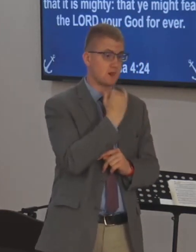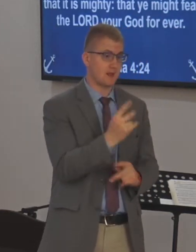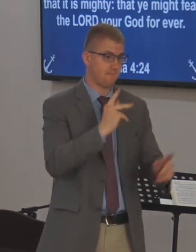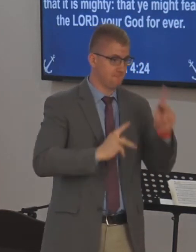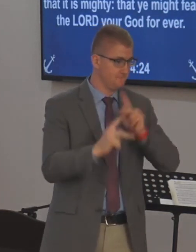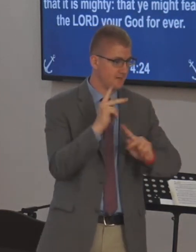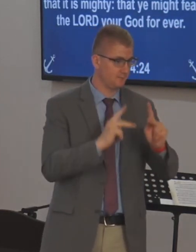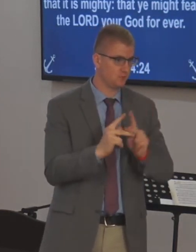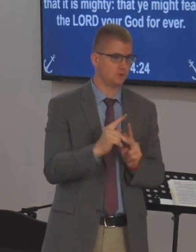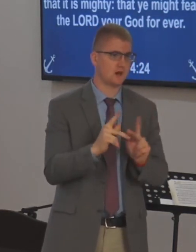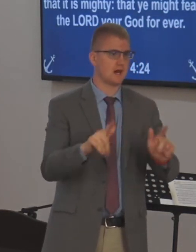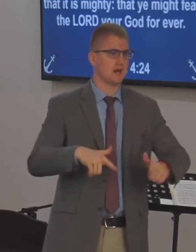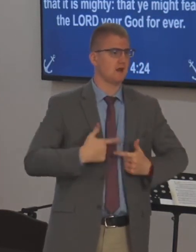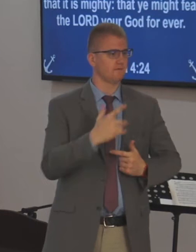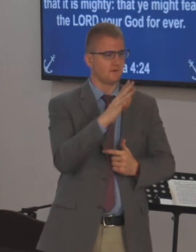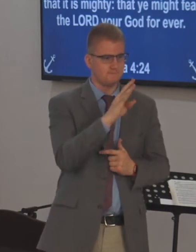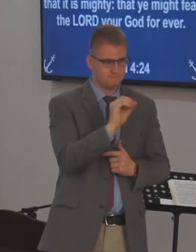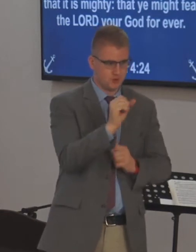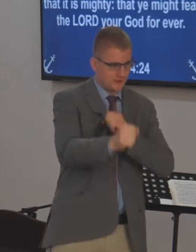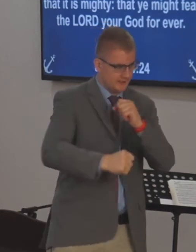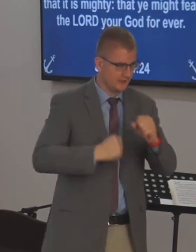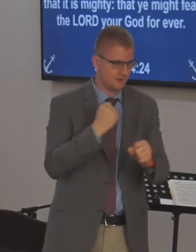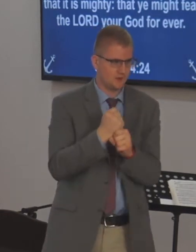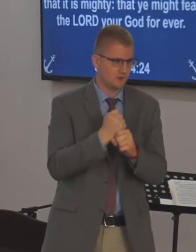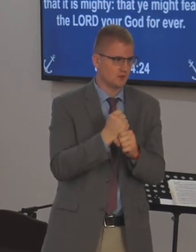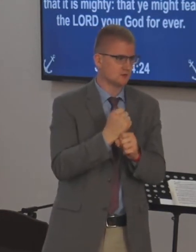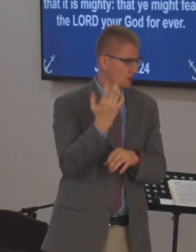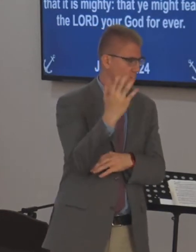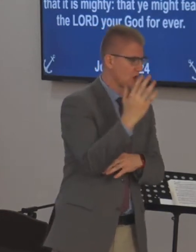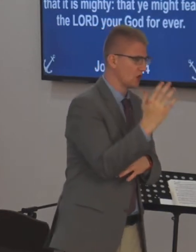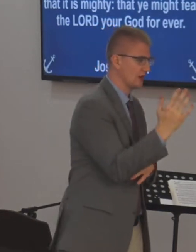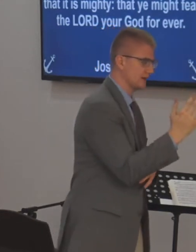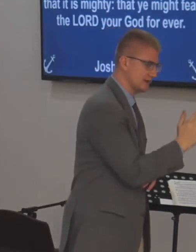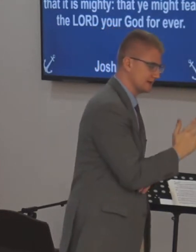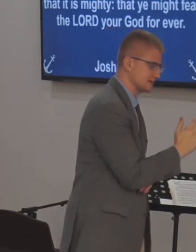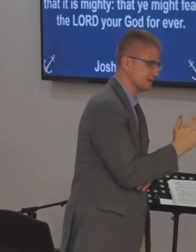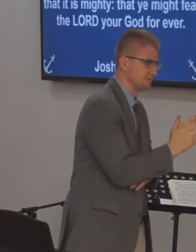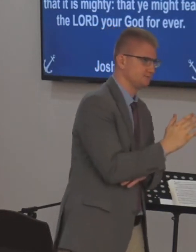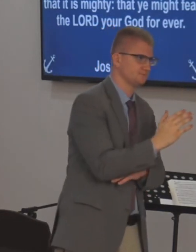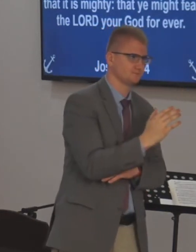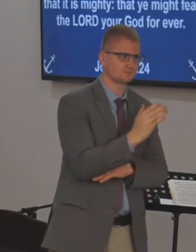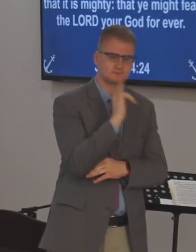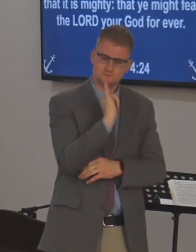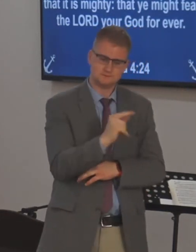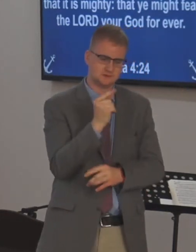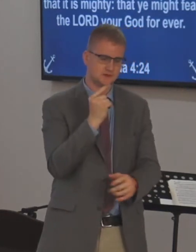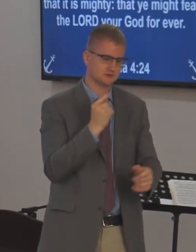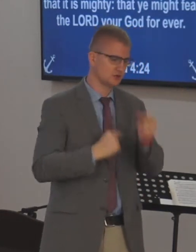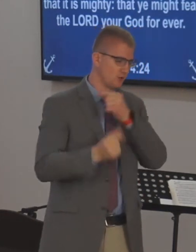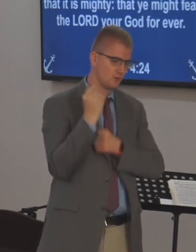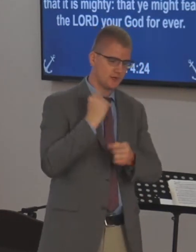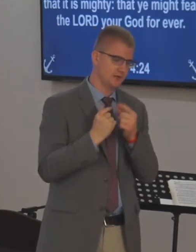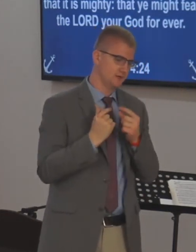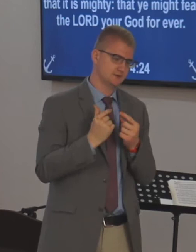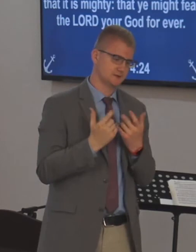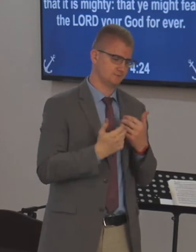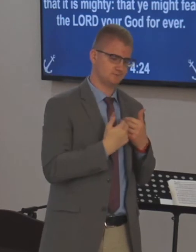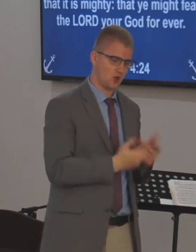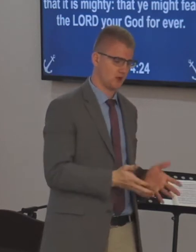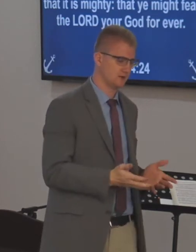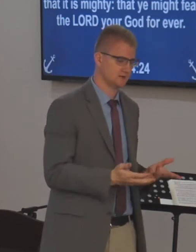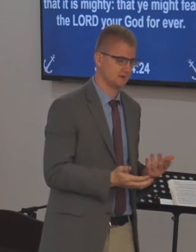wilderness, and then they couldn't go. God did away with all that generation because they lost their